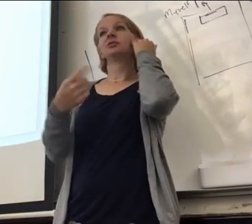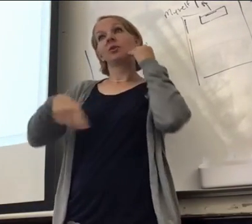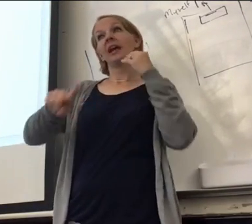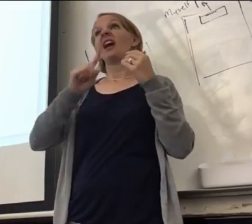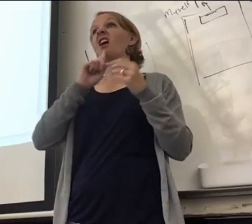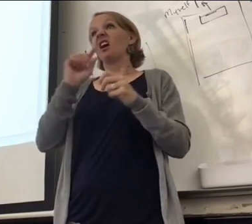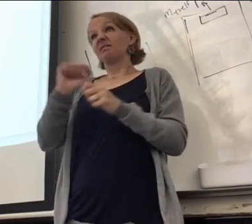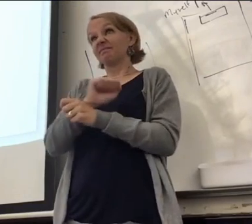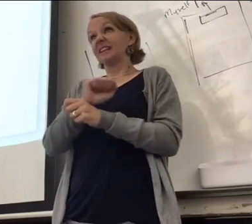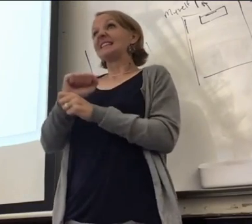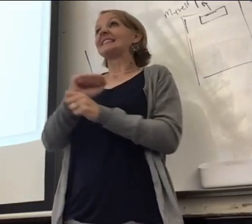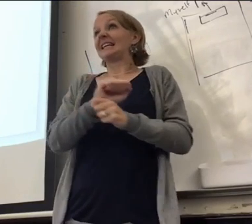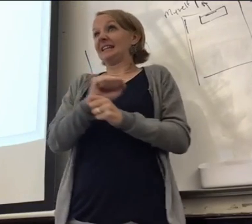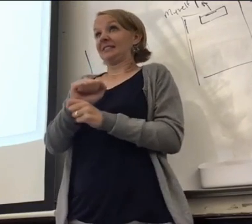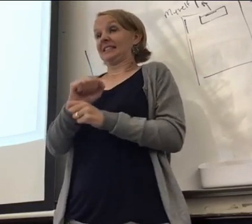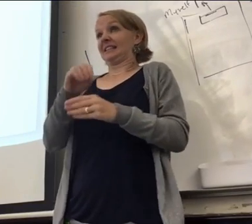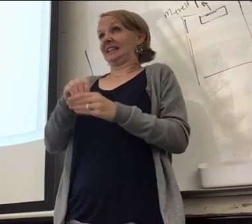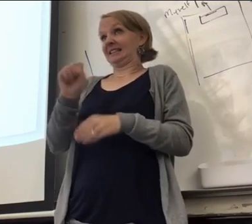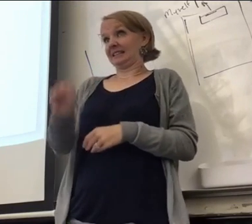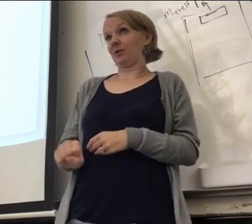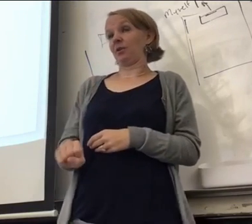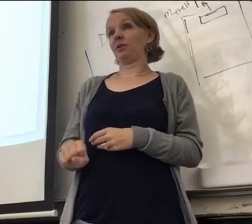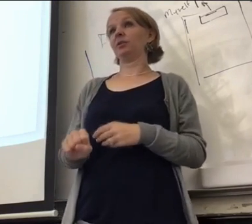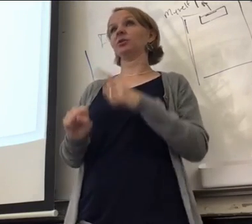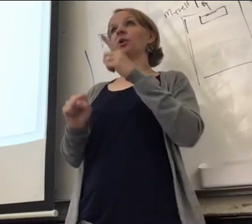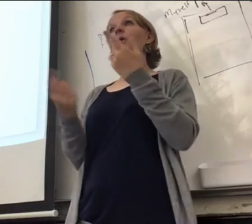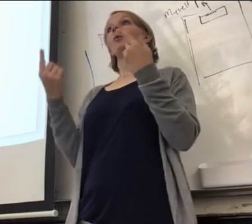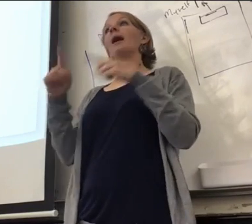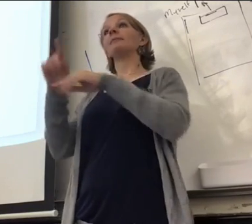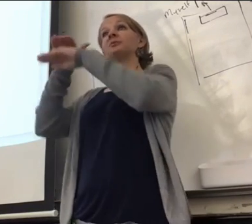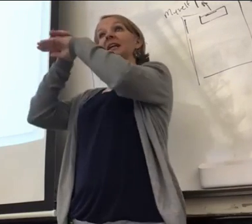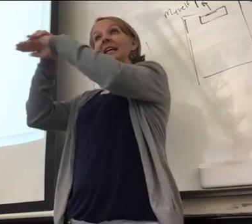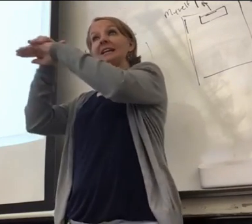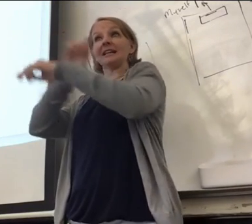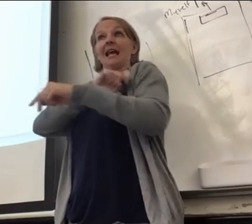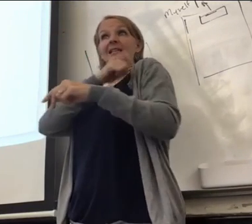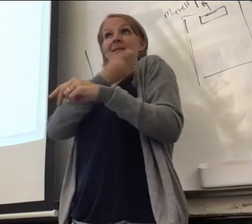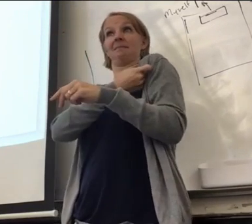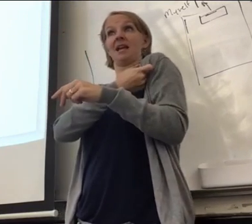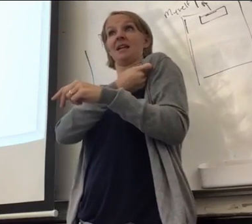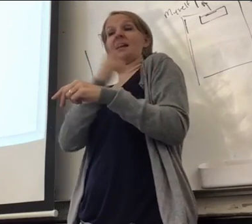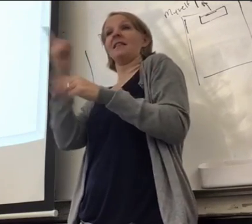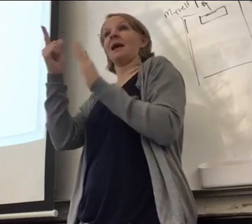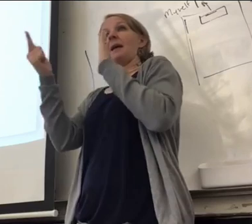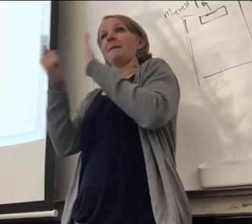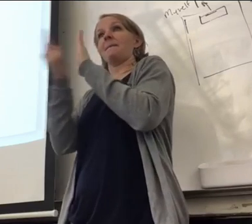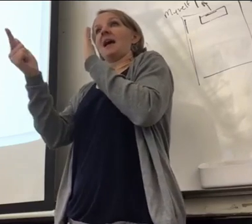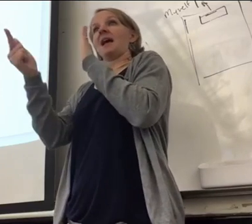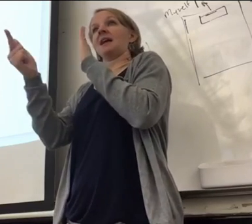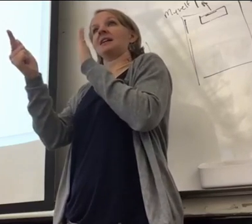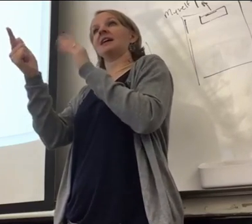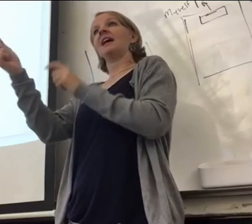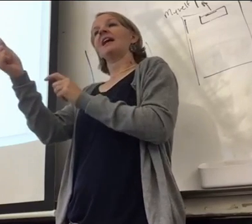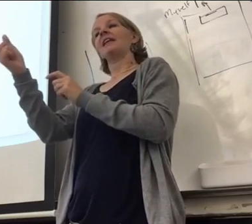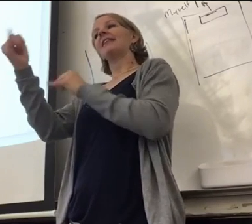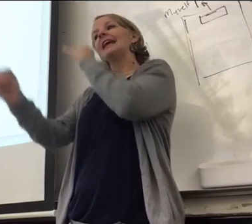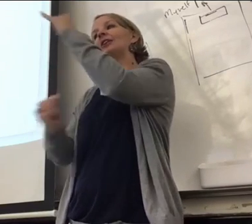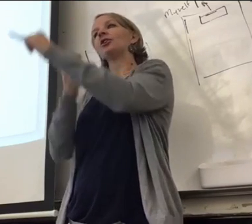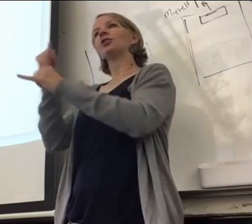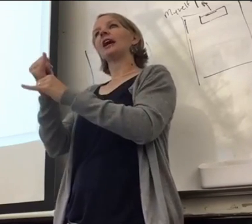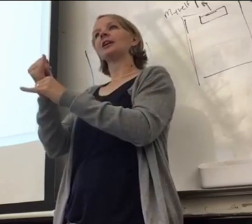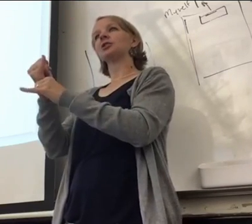slaves. Now, one thing that happens is when England and Spain are going to end up banning the international slave trade for